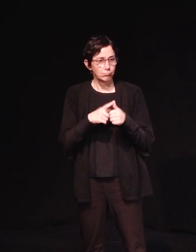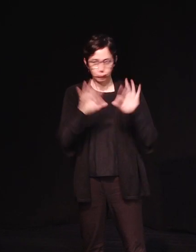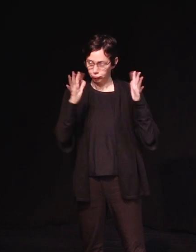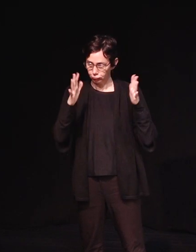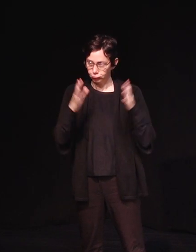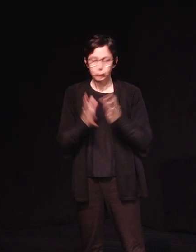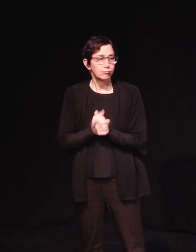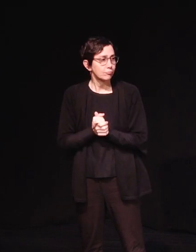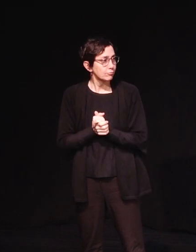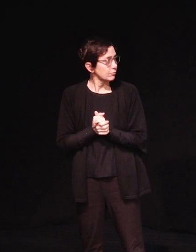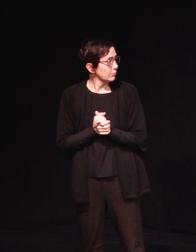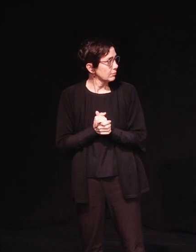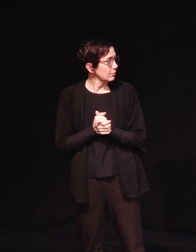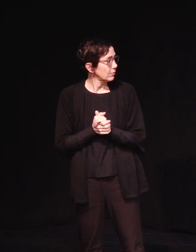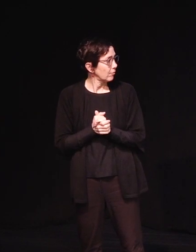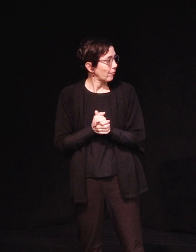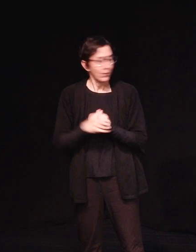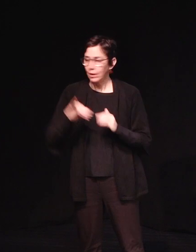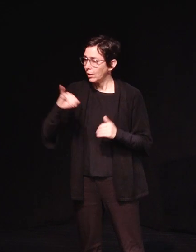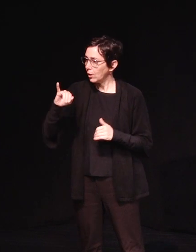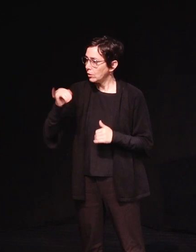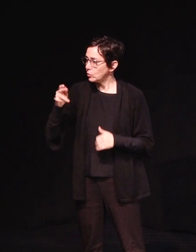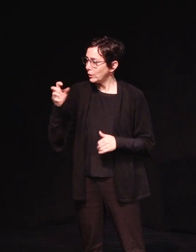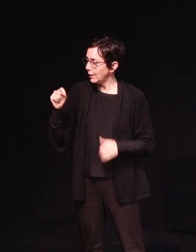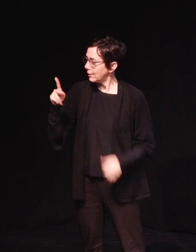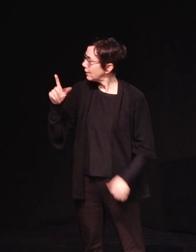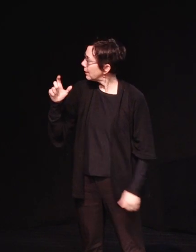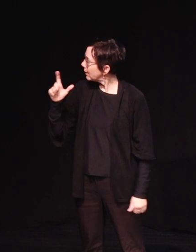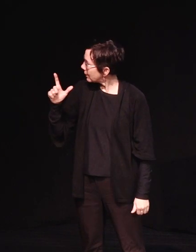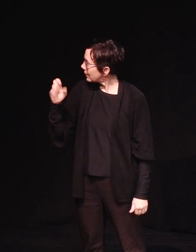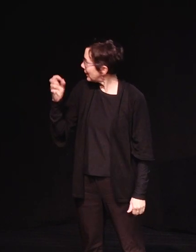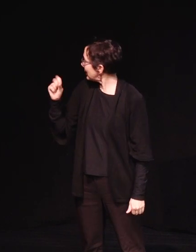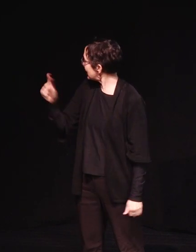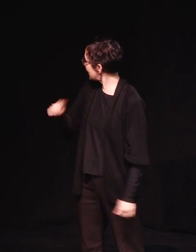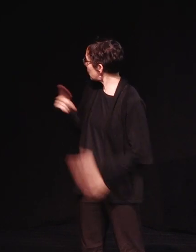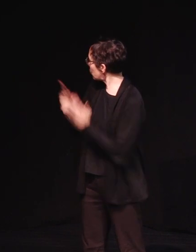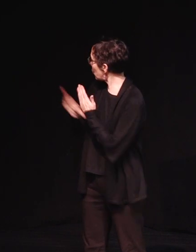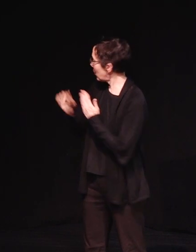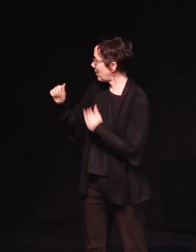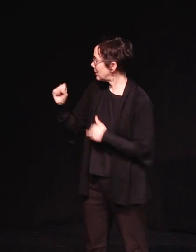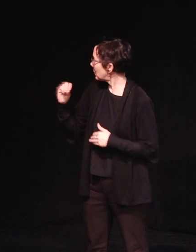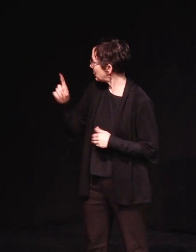She's there in red. Juliet Kleitz, our Program Associate here in the back. Who's